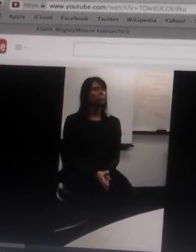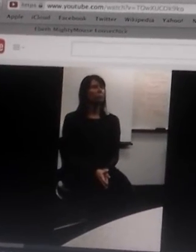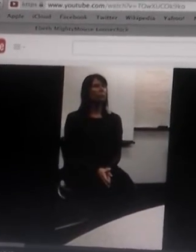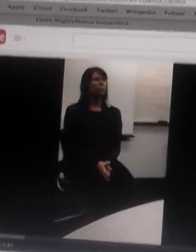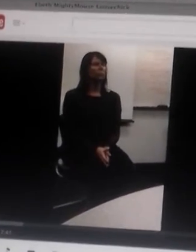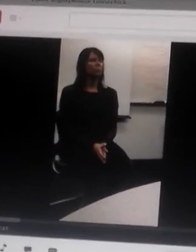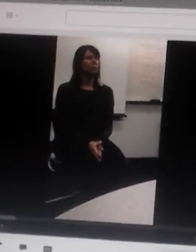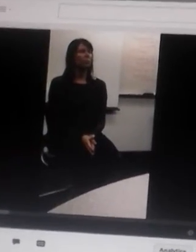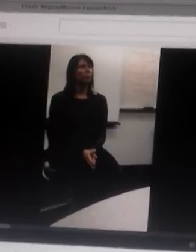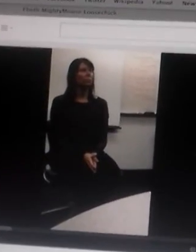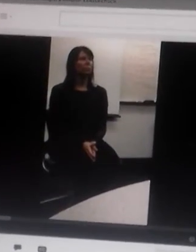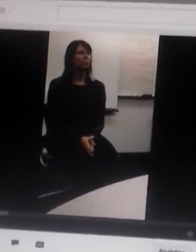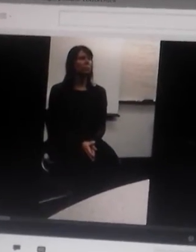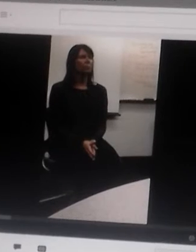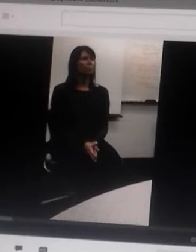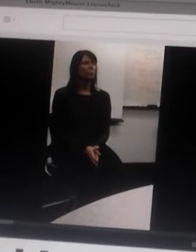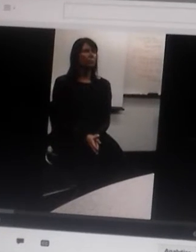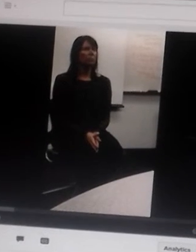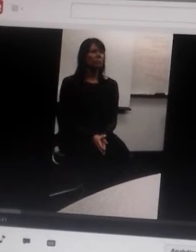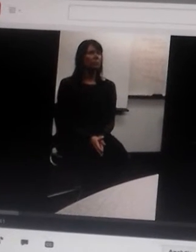waste.